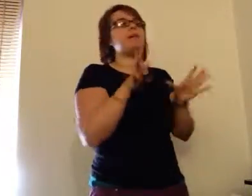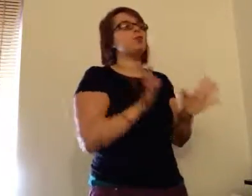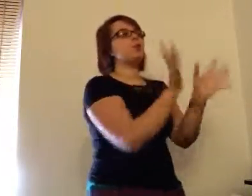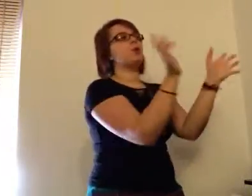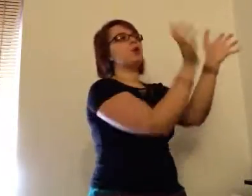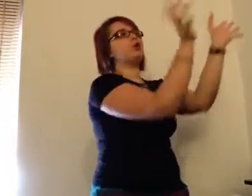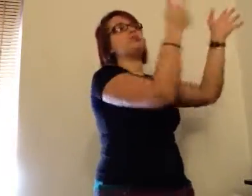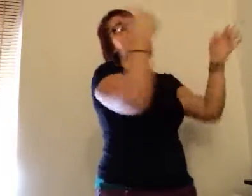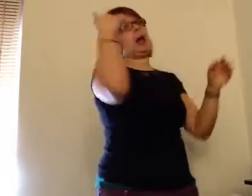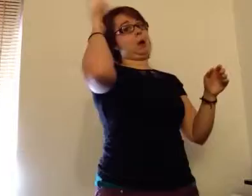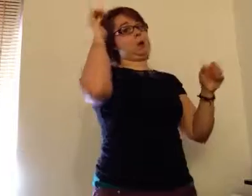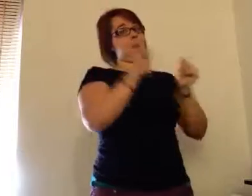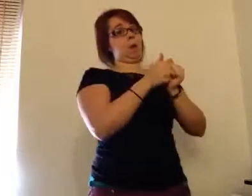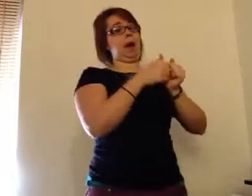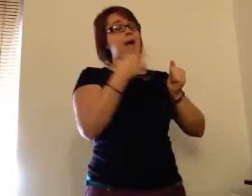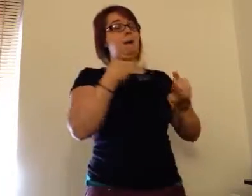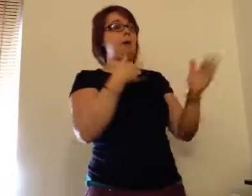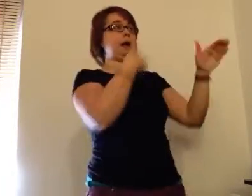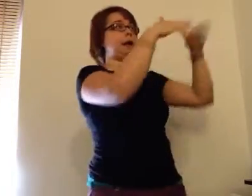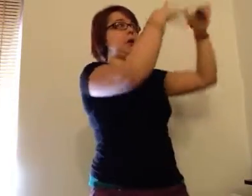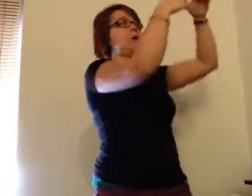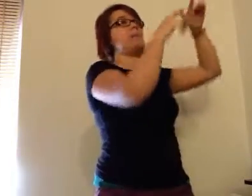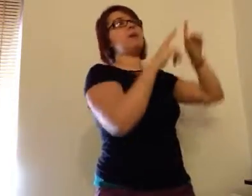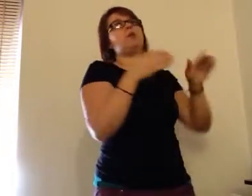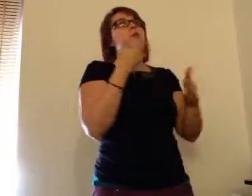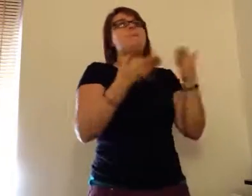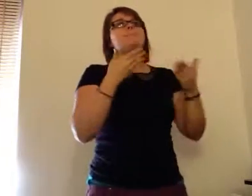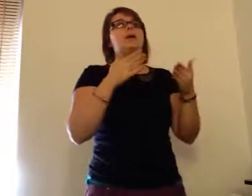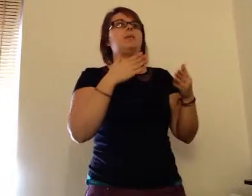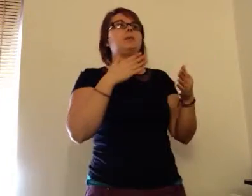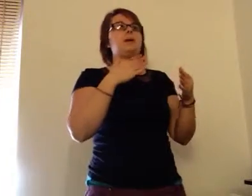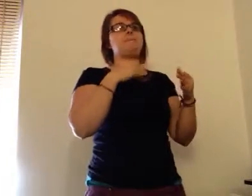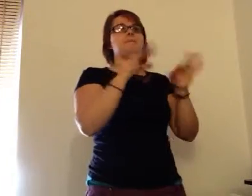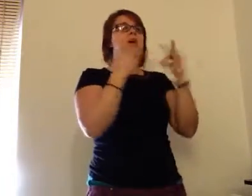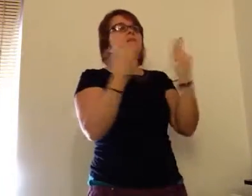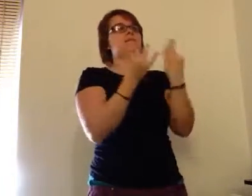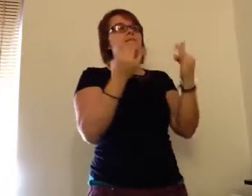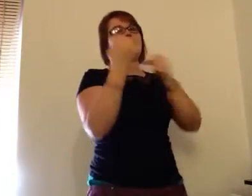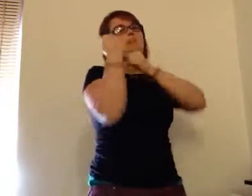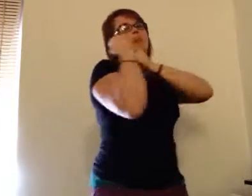how I got up the hill. Maybe they carried me. But I had the same problem. We were going downhill, too.